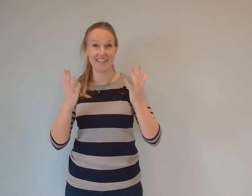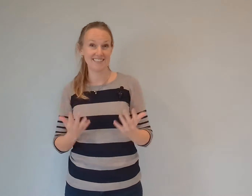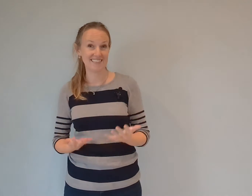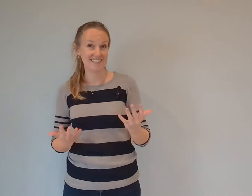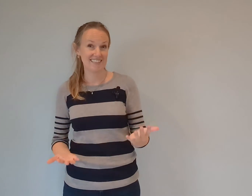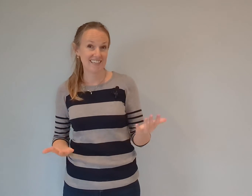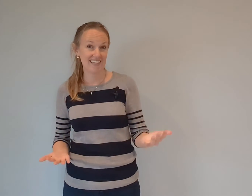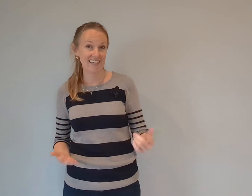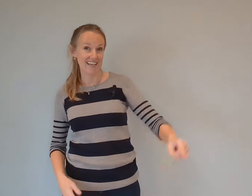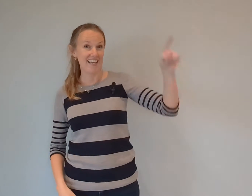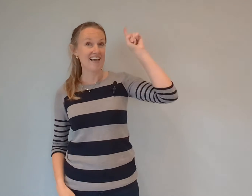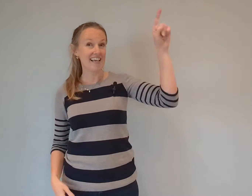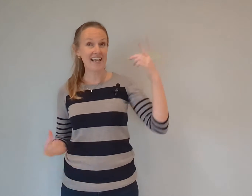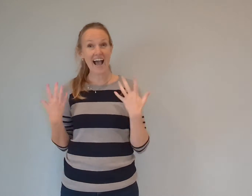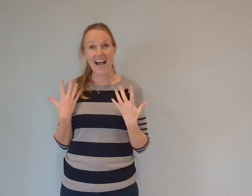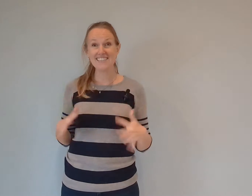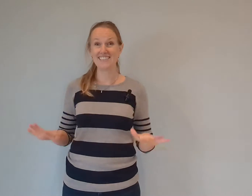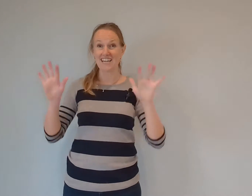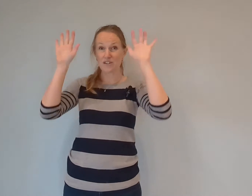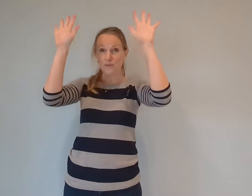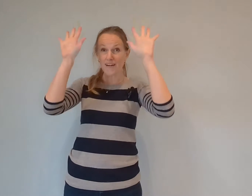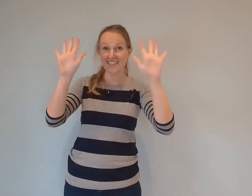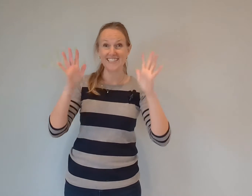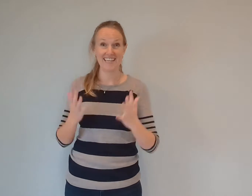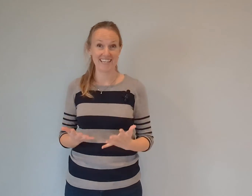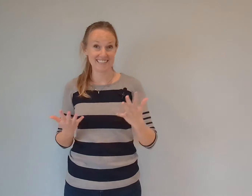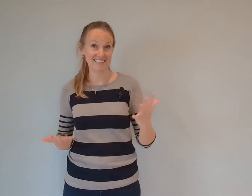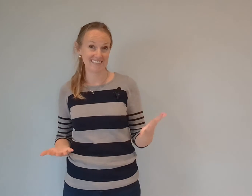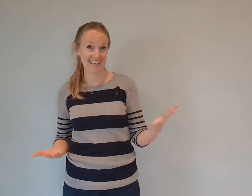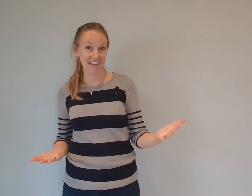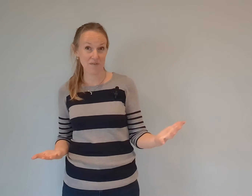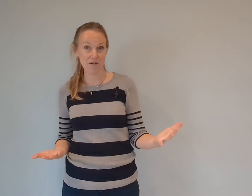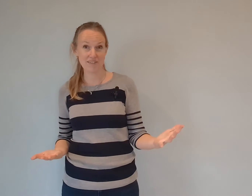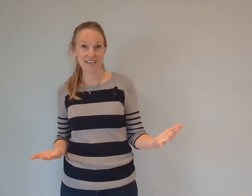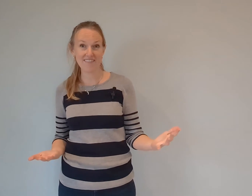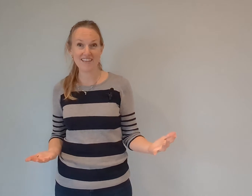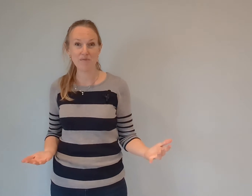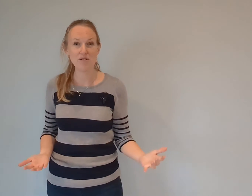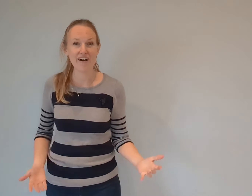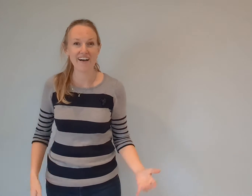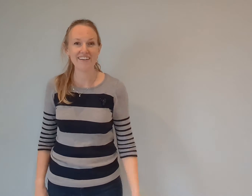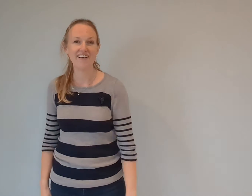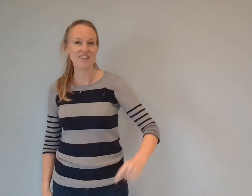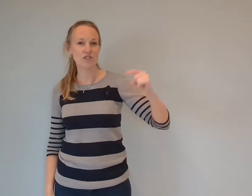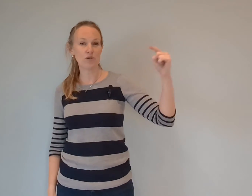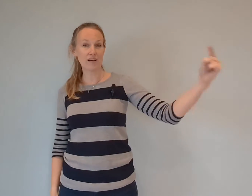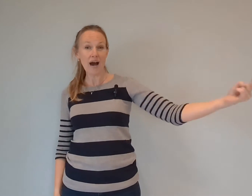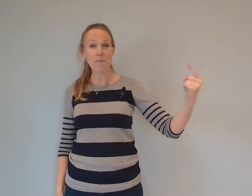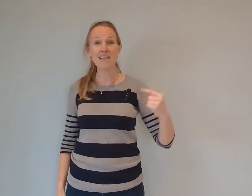things. He has done great things. Okay, one more time and then we'll move on. So come